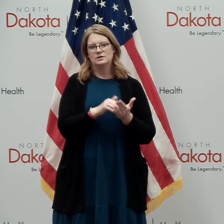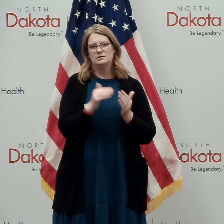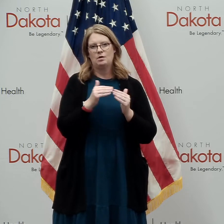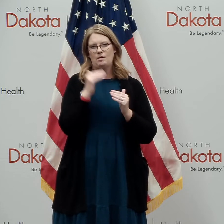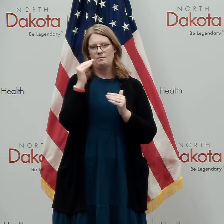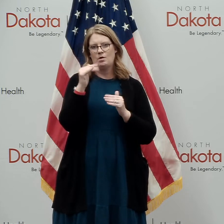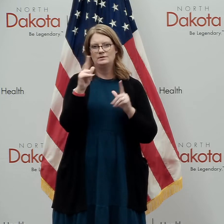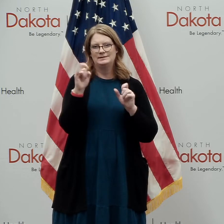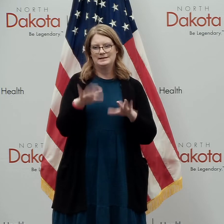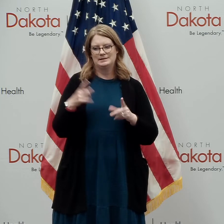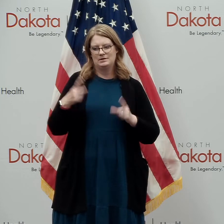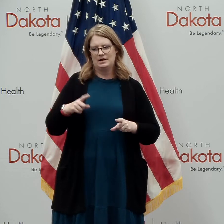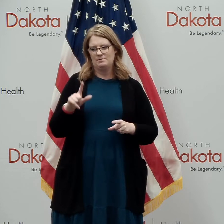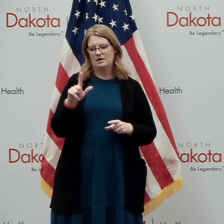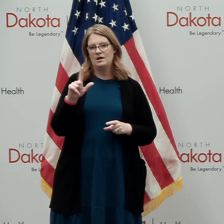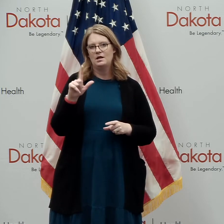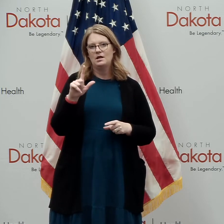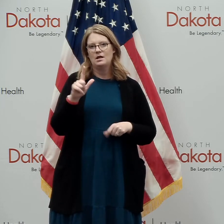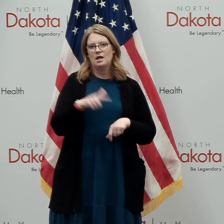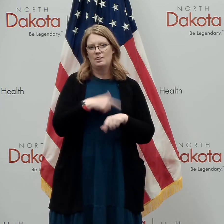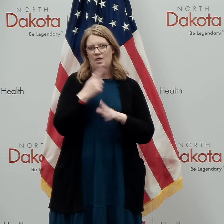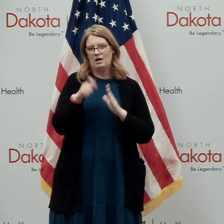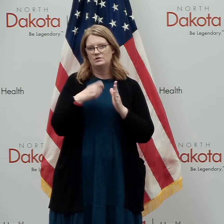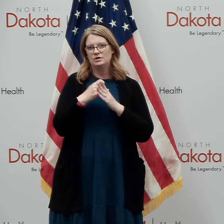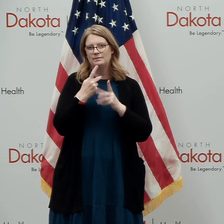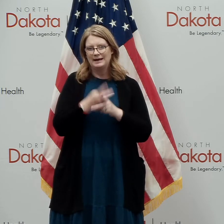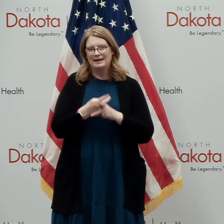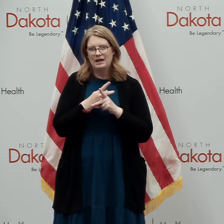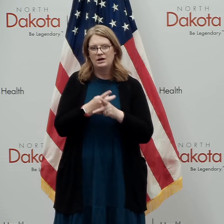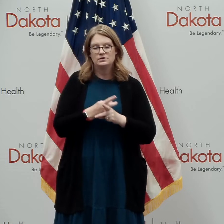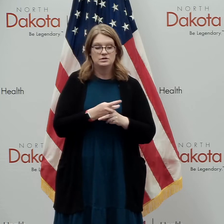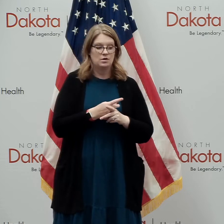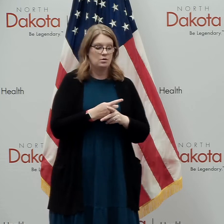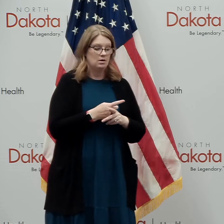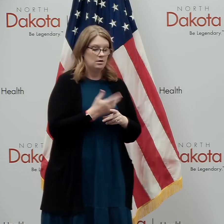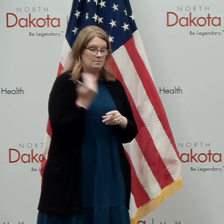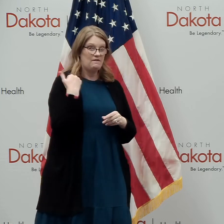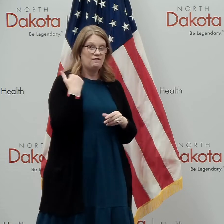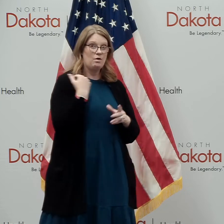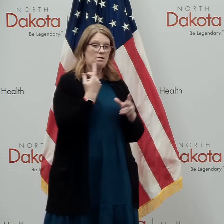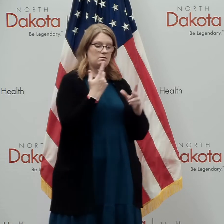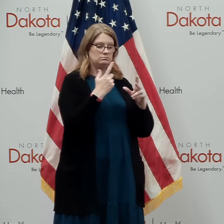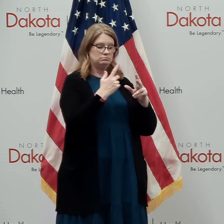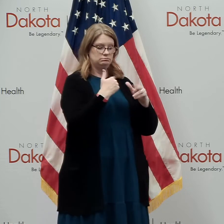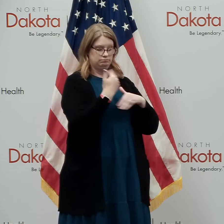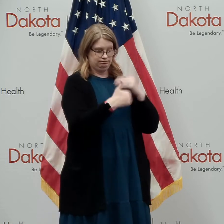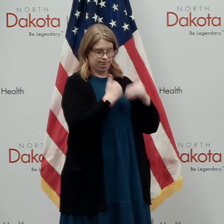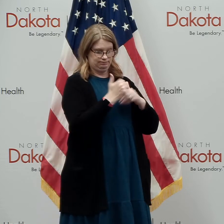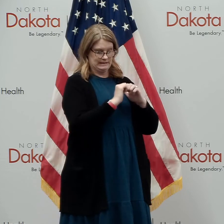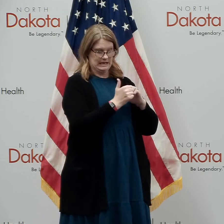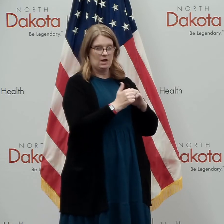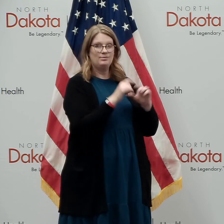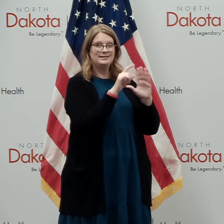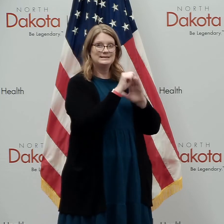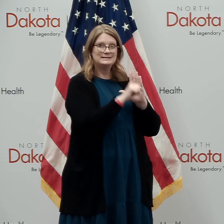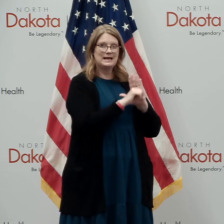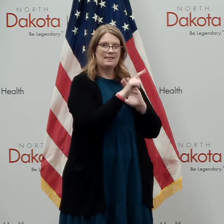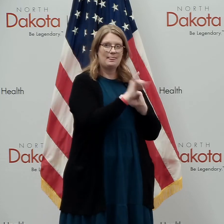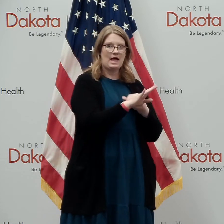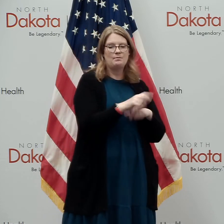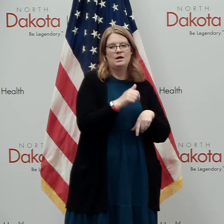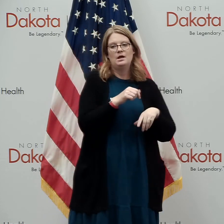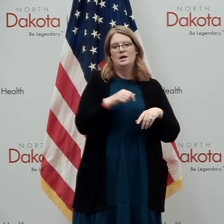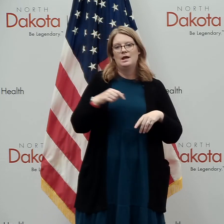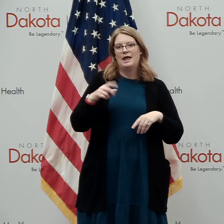going on long-term care, to move those out of the state lab to MACO, which was a national lab,